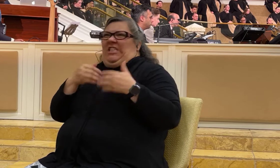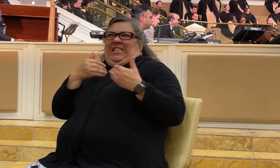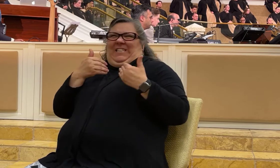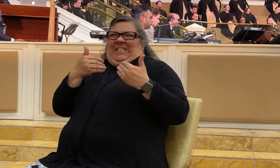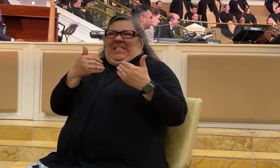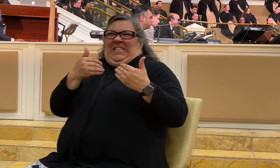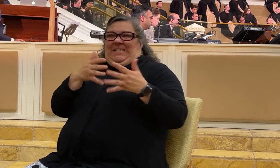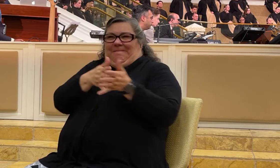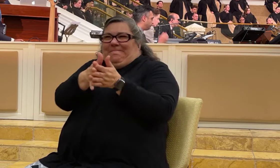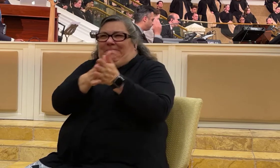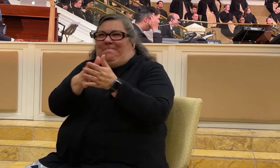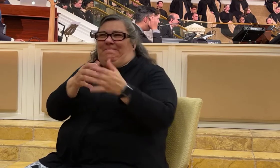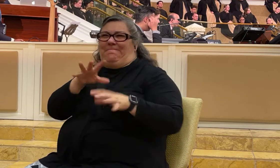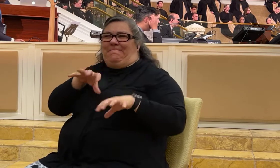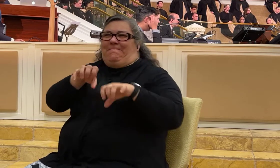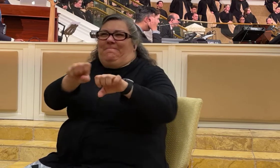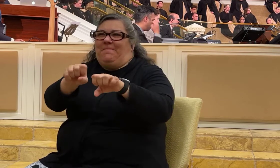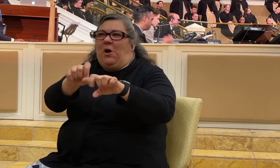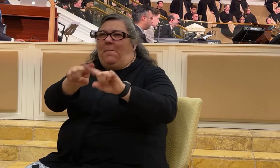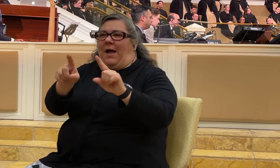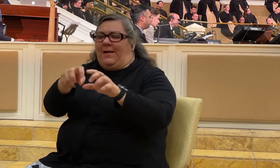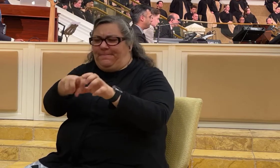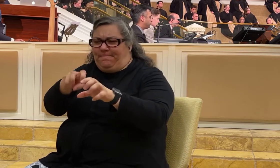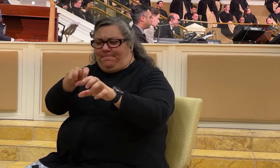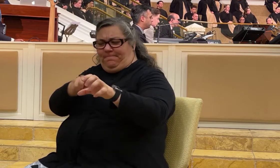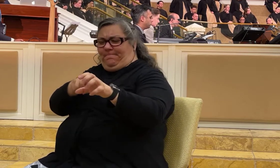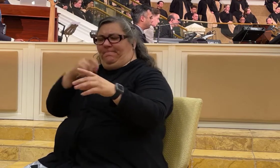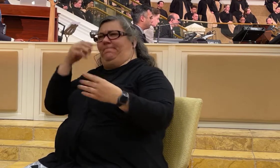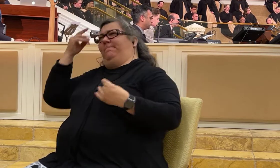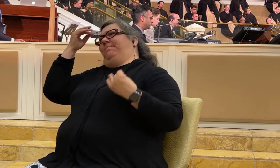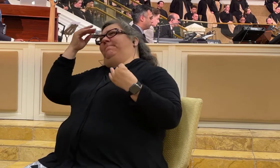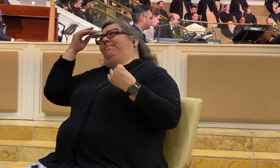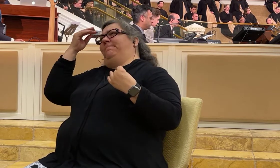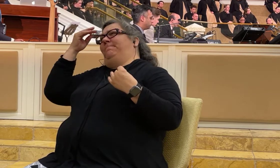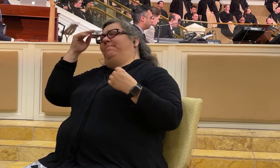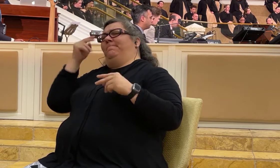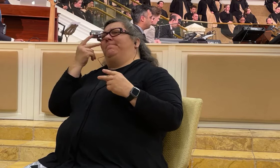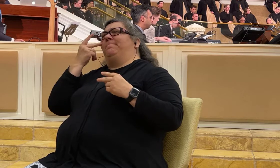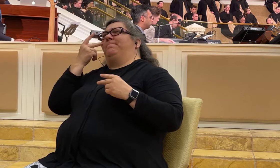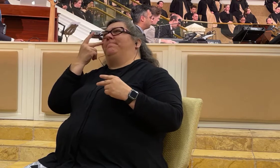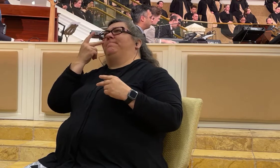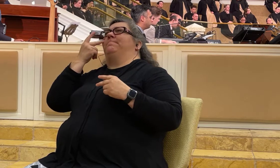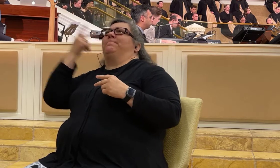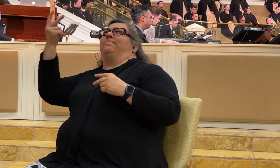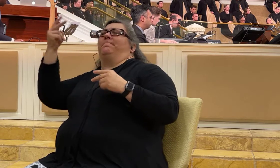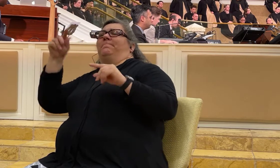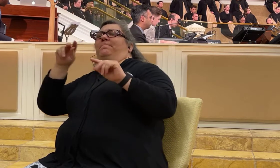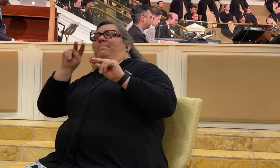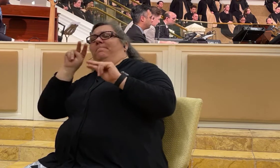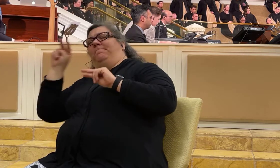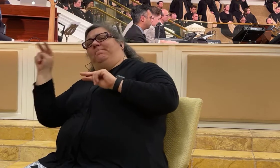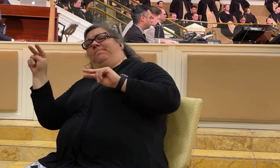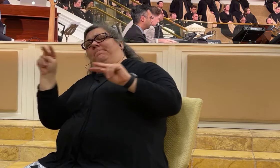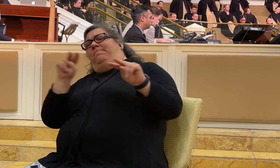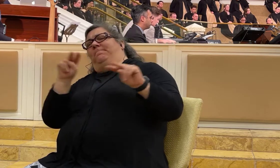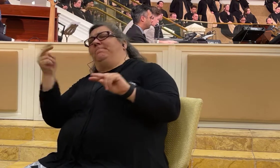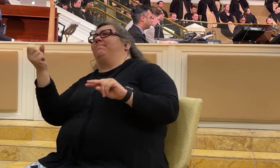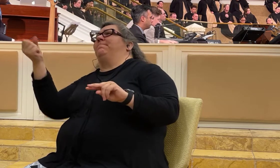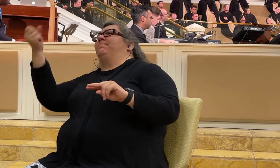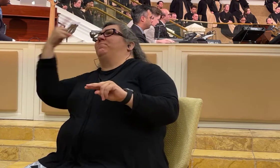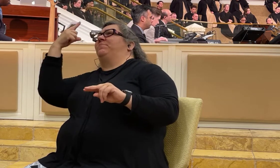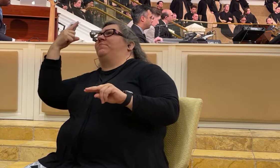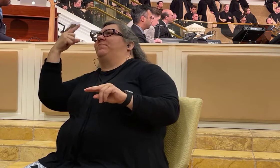second, and to plan on a broader scale and to see things on a wider scale and to